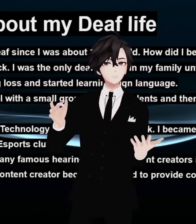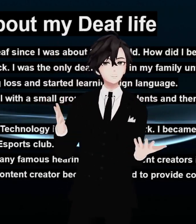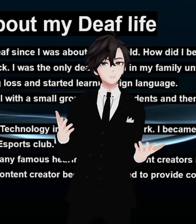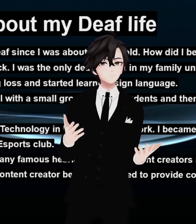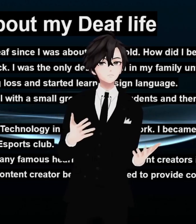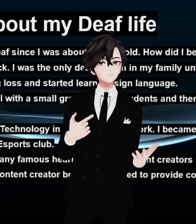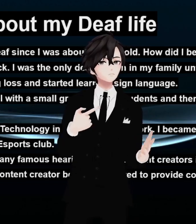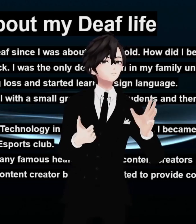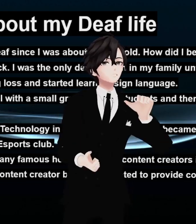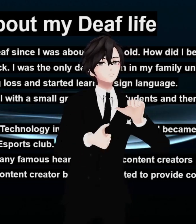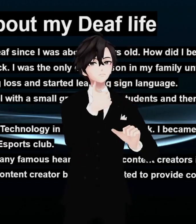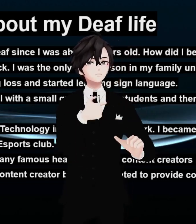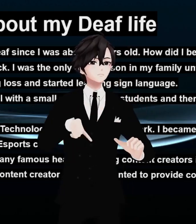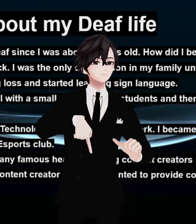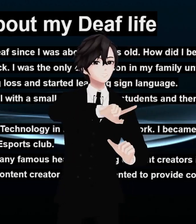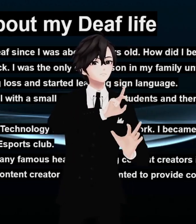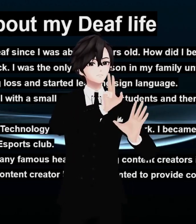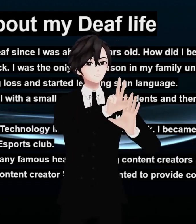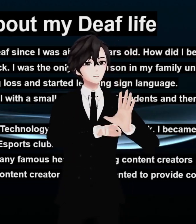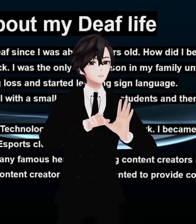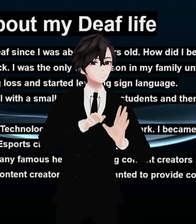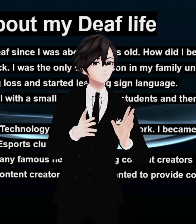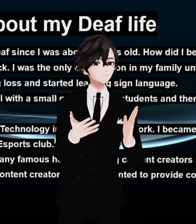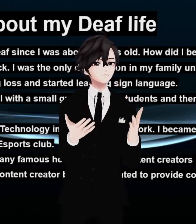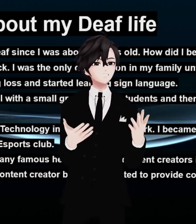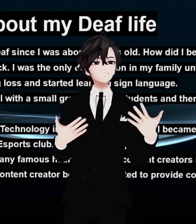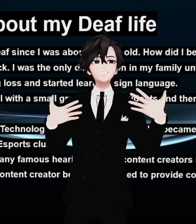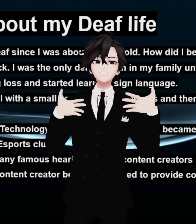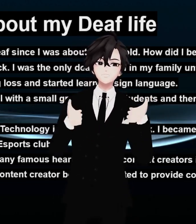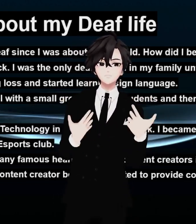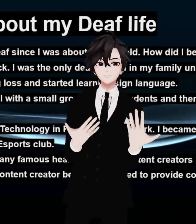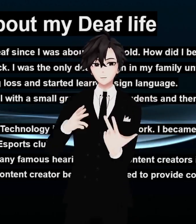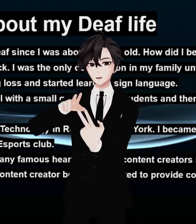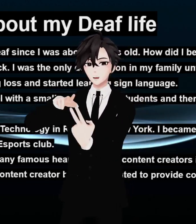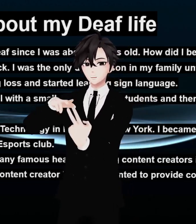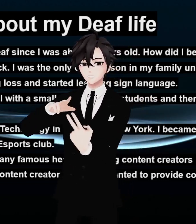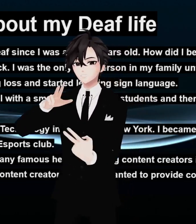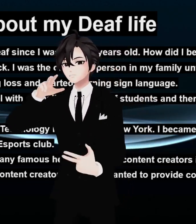When I was in high school, I used to watch a lot of gaming content creators.